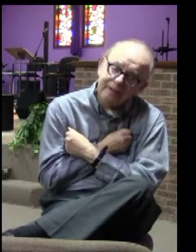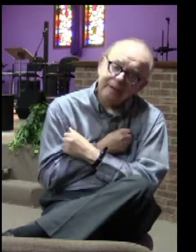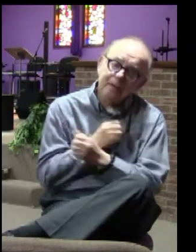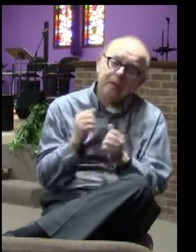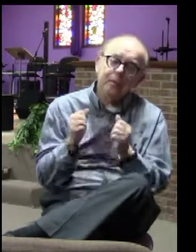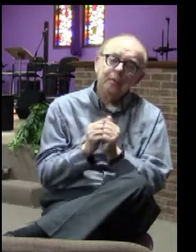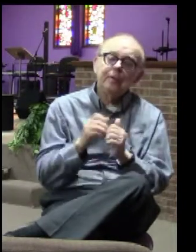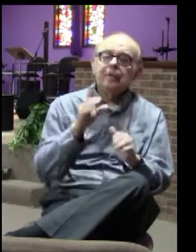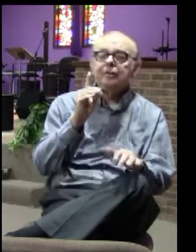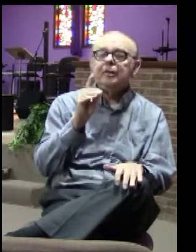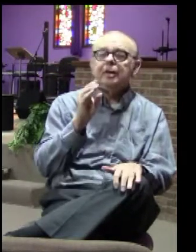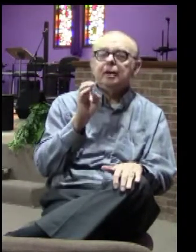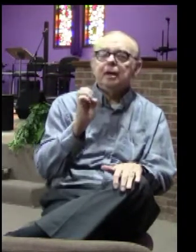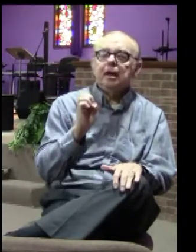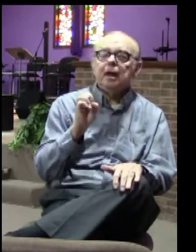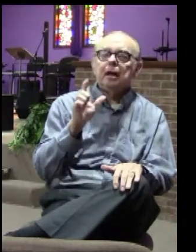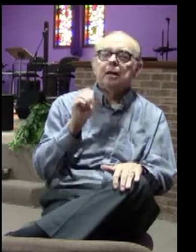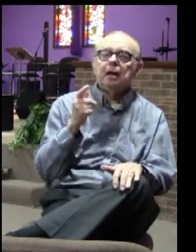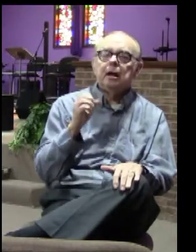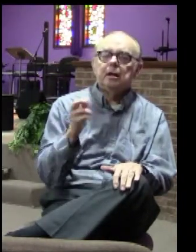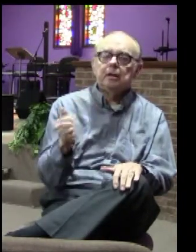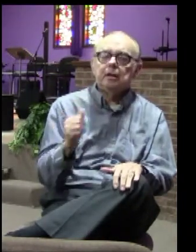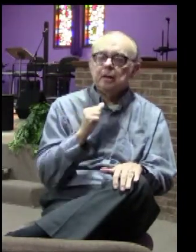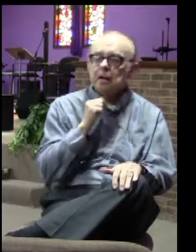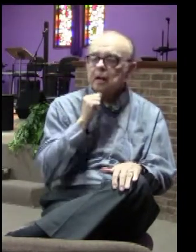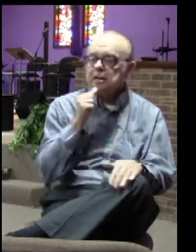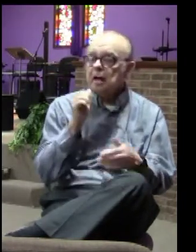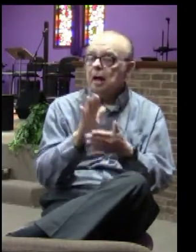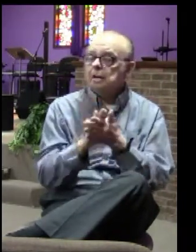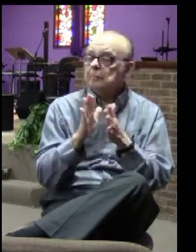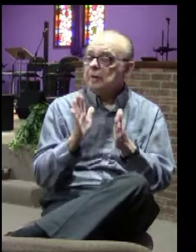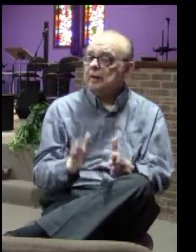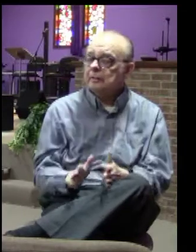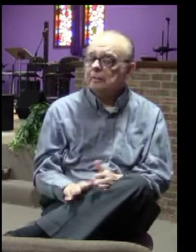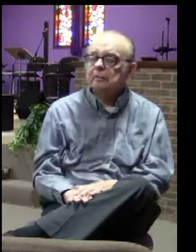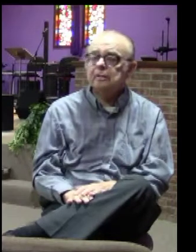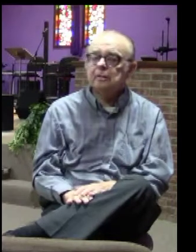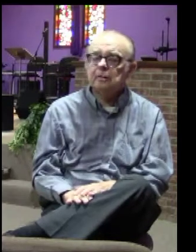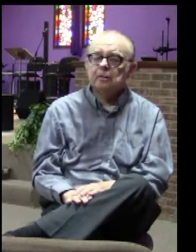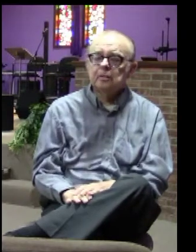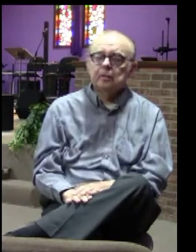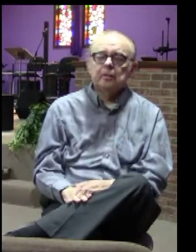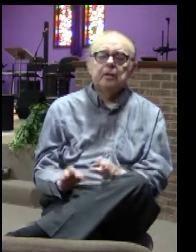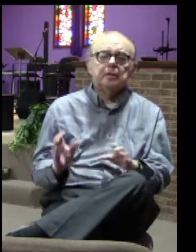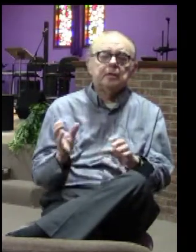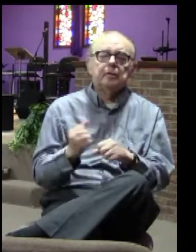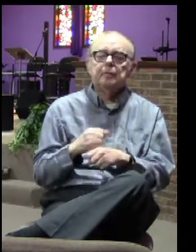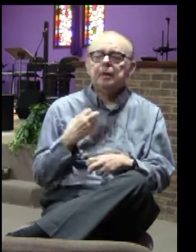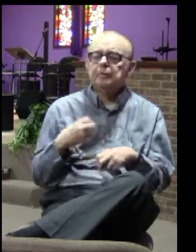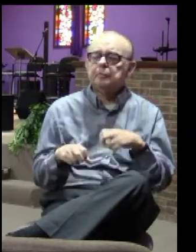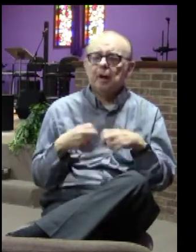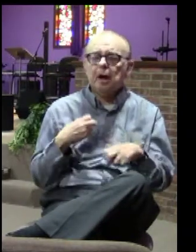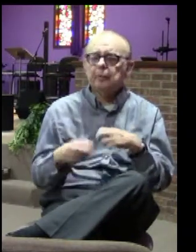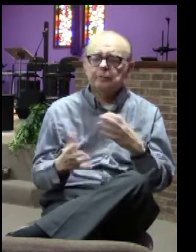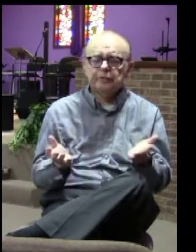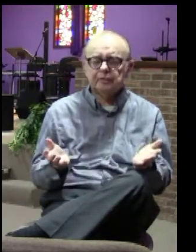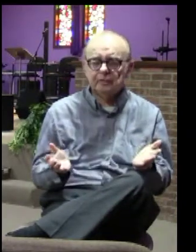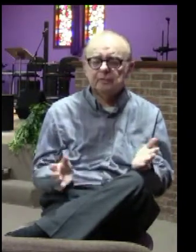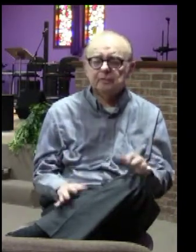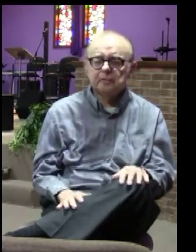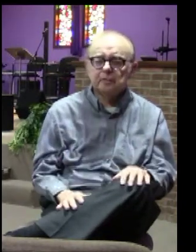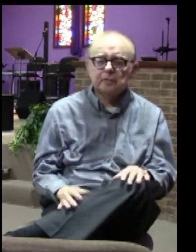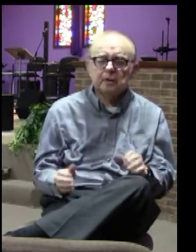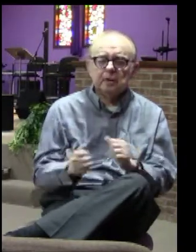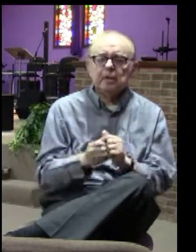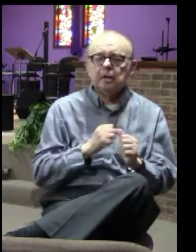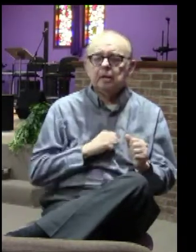with Delilah. She was an unbeliever. And it caused a lot of issues and a lot of problems